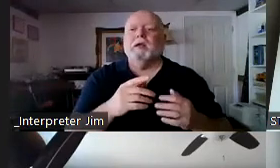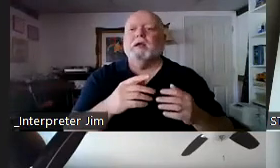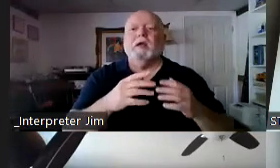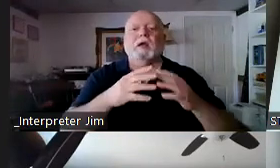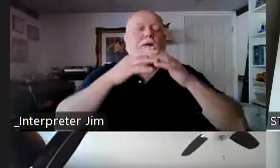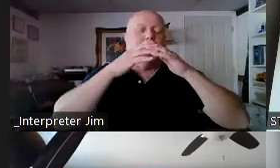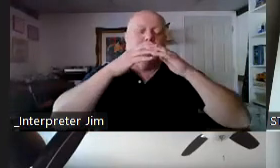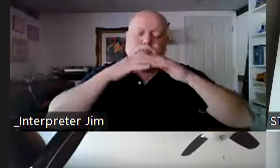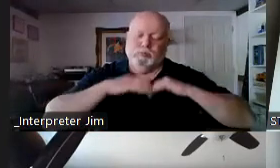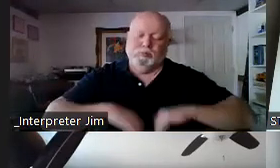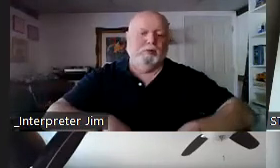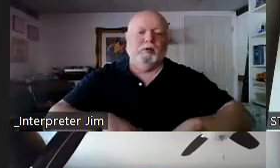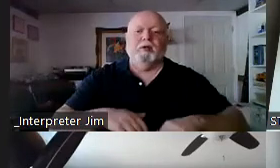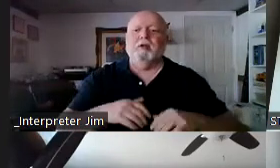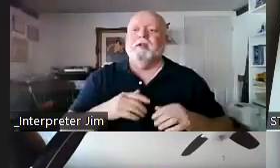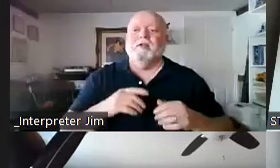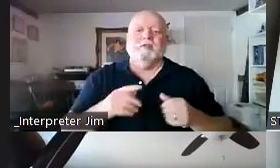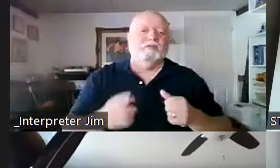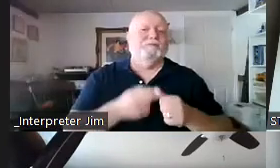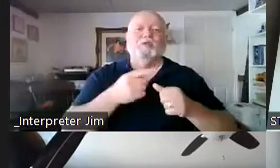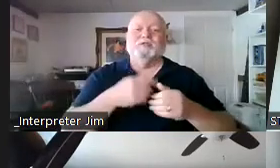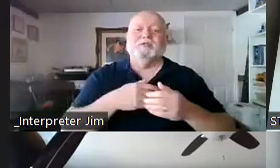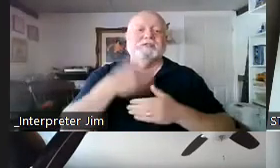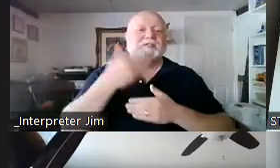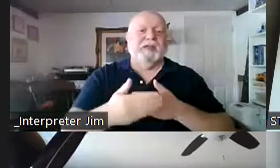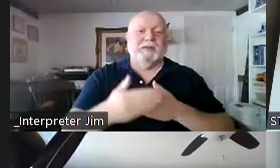until I took that first step into recovery.